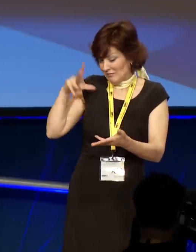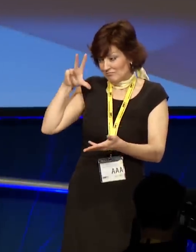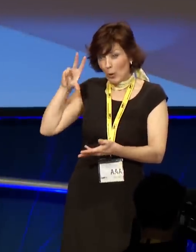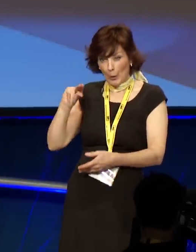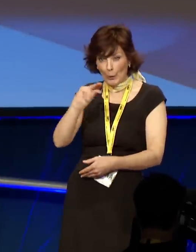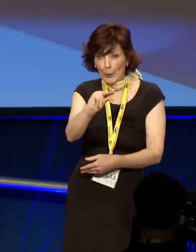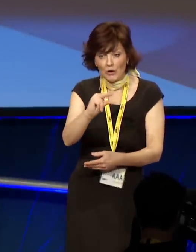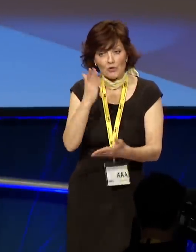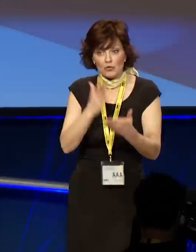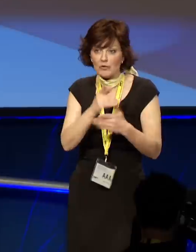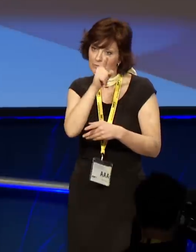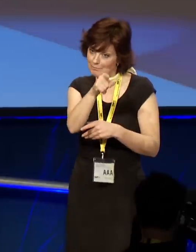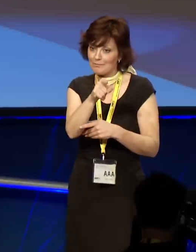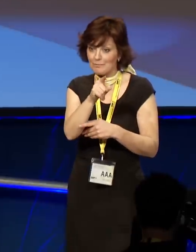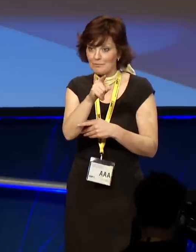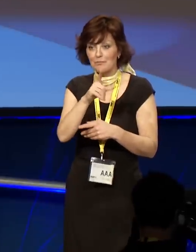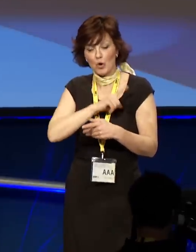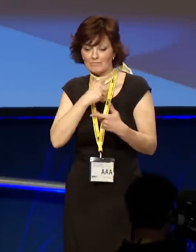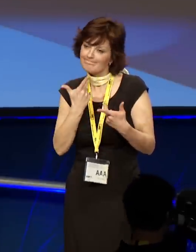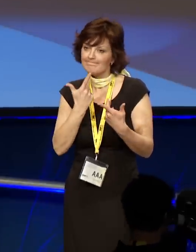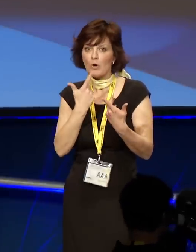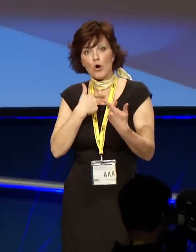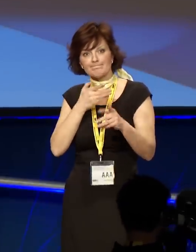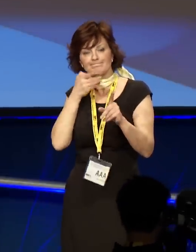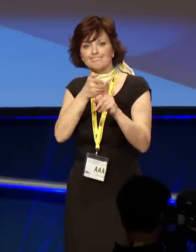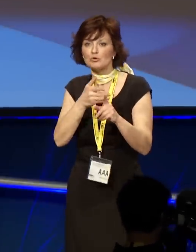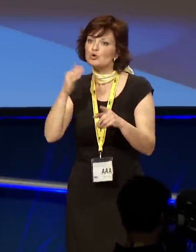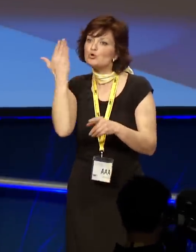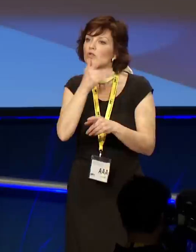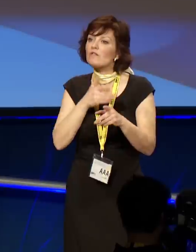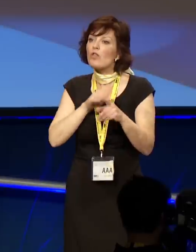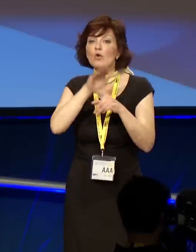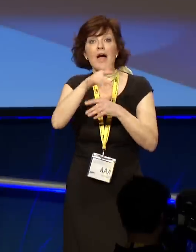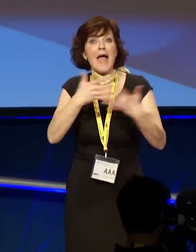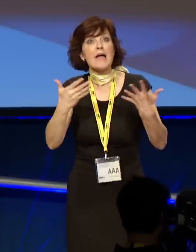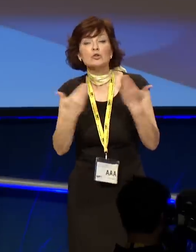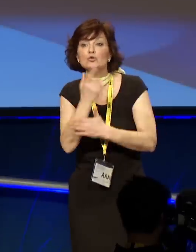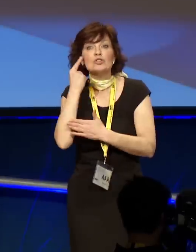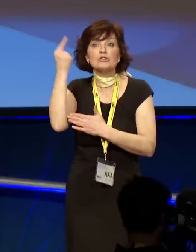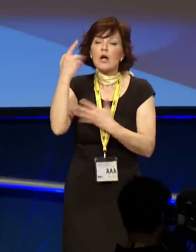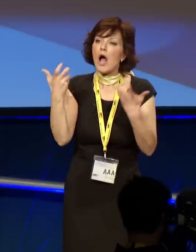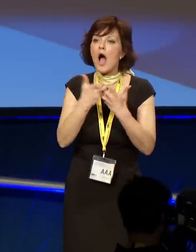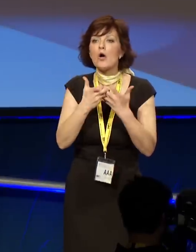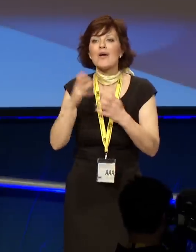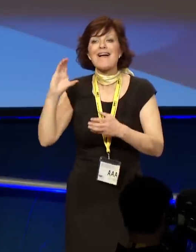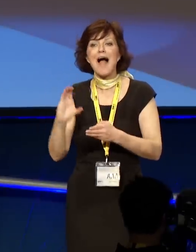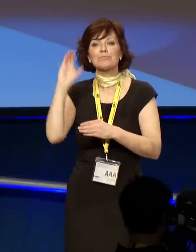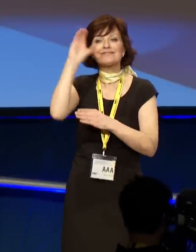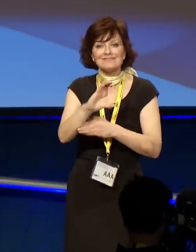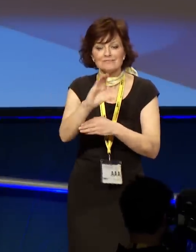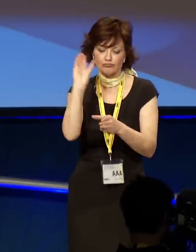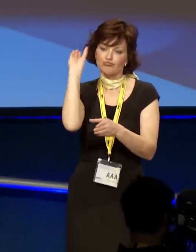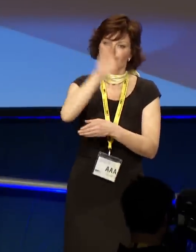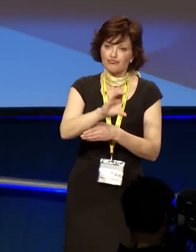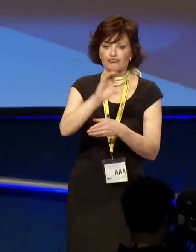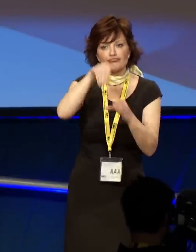result of the NPD approach in the Schools for the Future. So any other initiatives in terms of capital infrastructure development of the